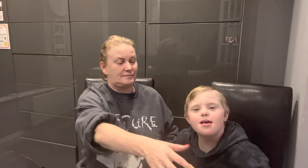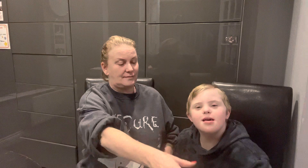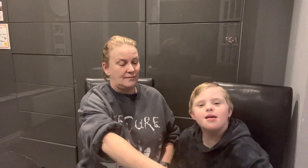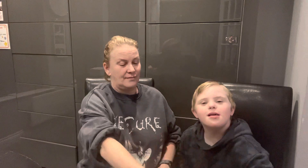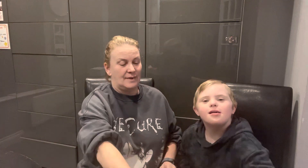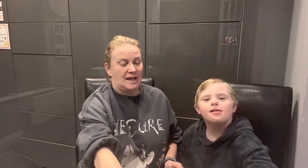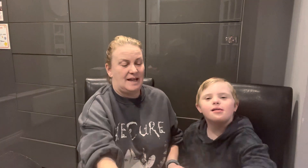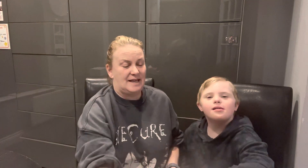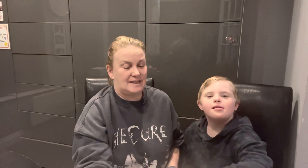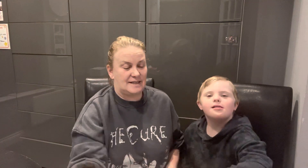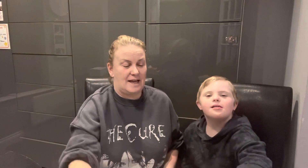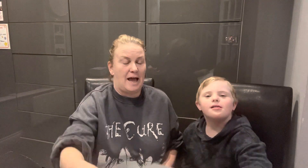mountain. It's